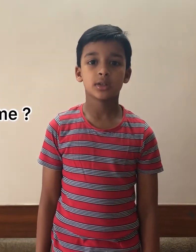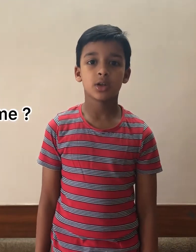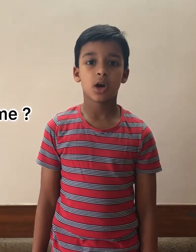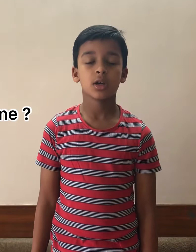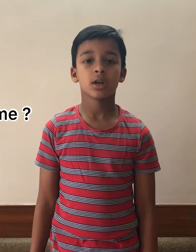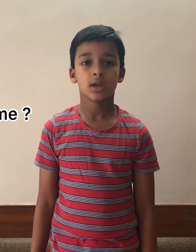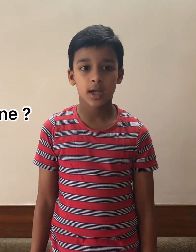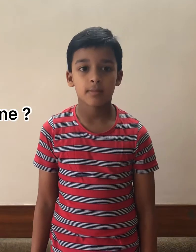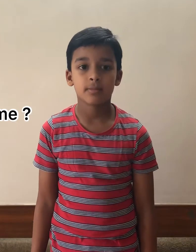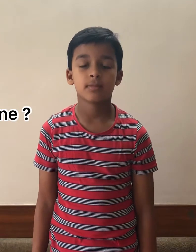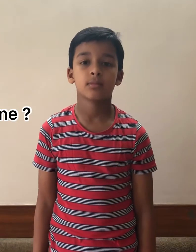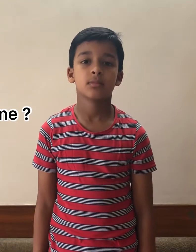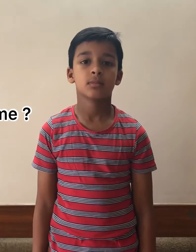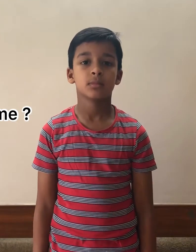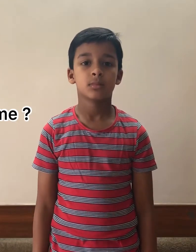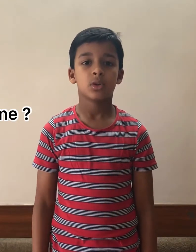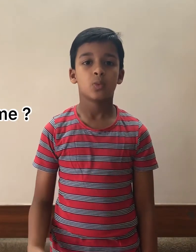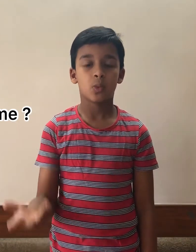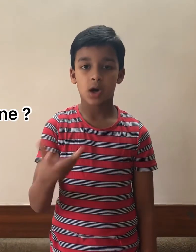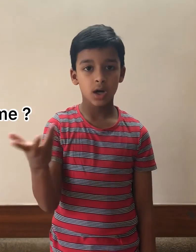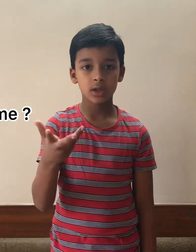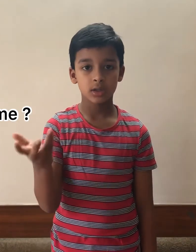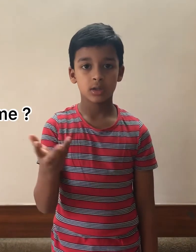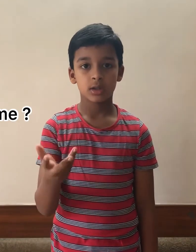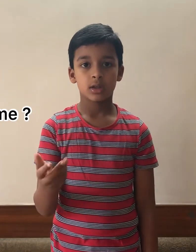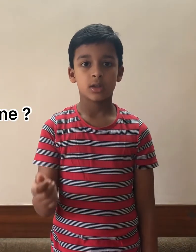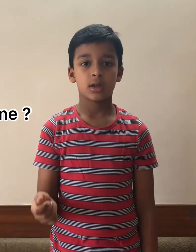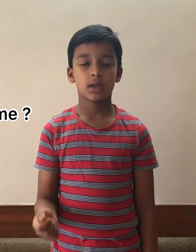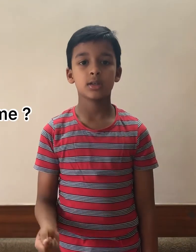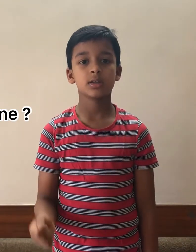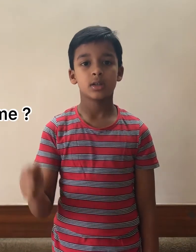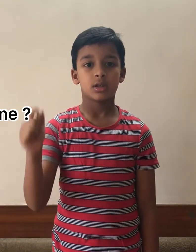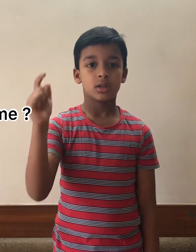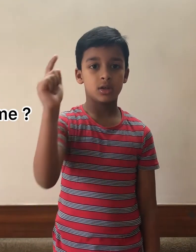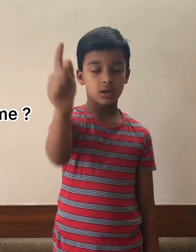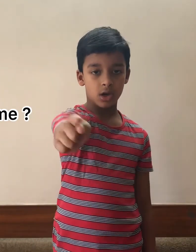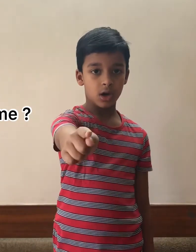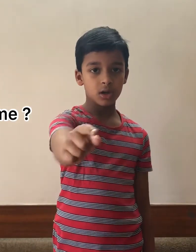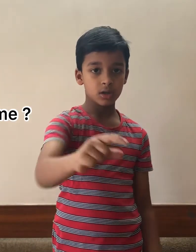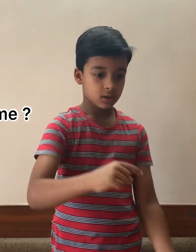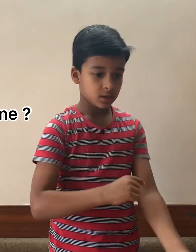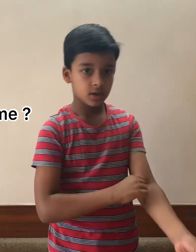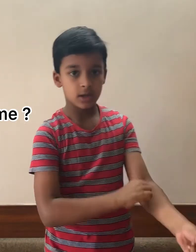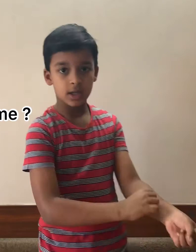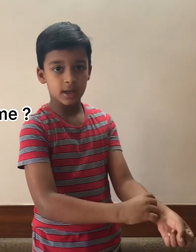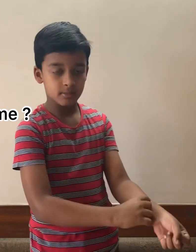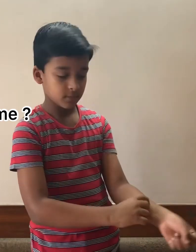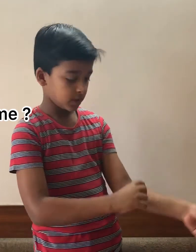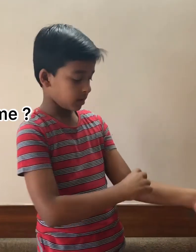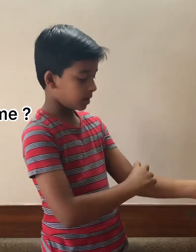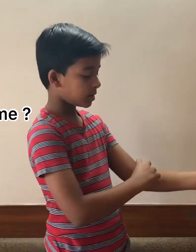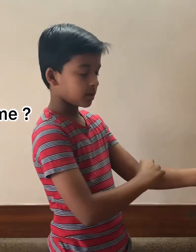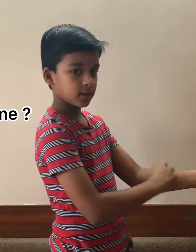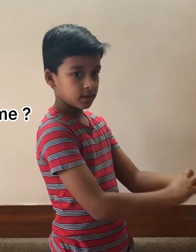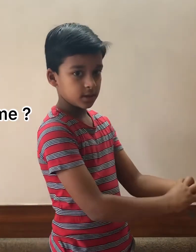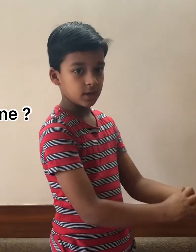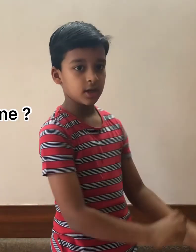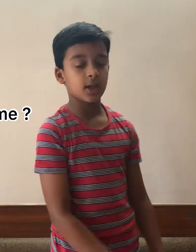your name? What is your name? This is name.